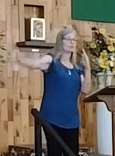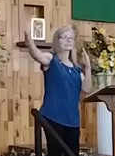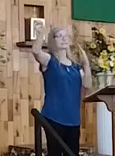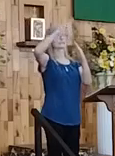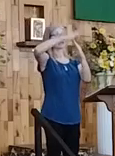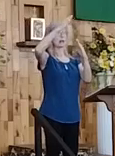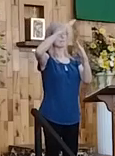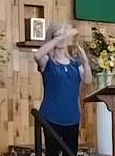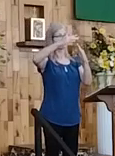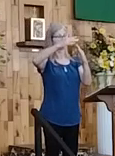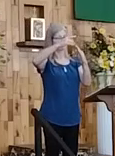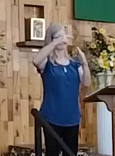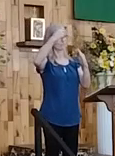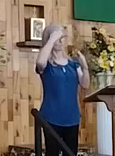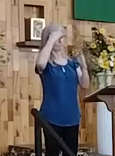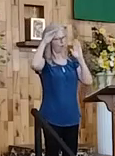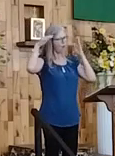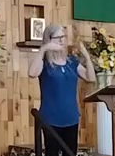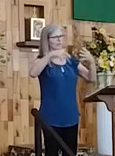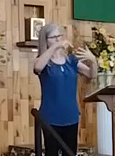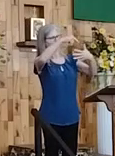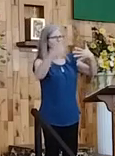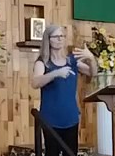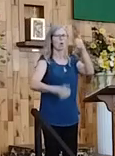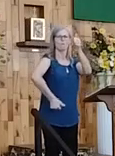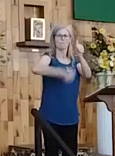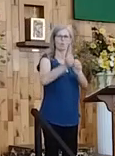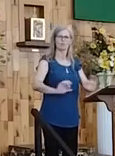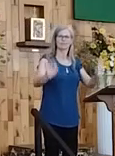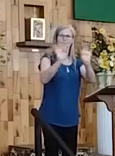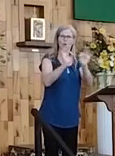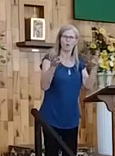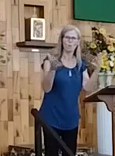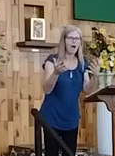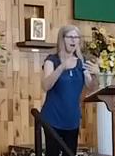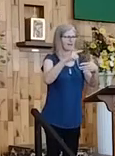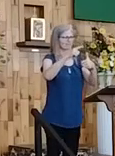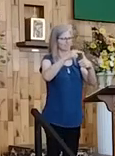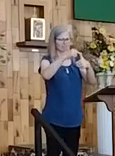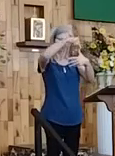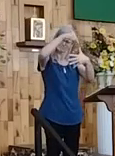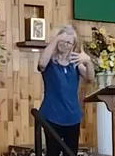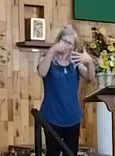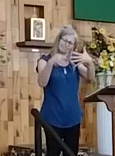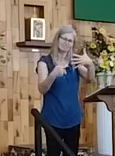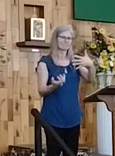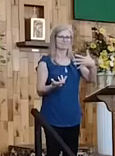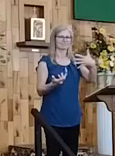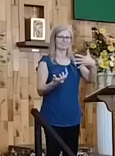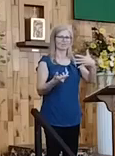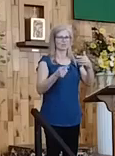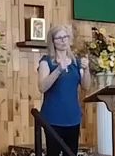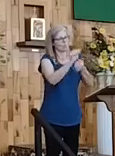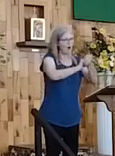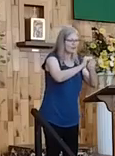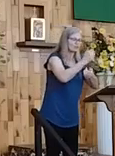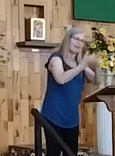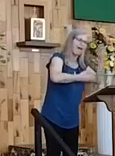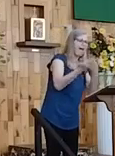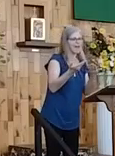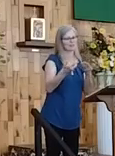straight. What is more important than washing your hands or making your